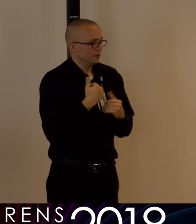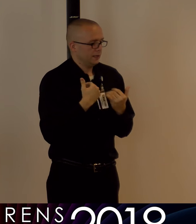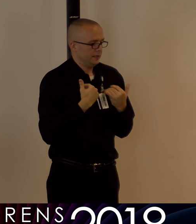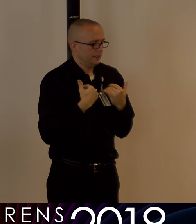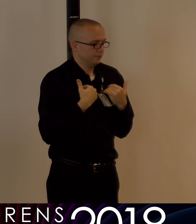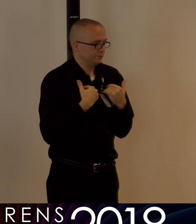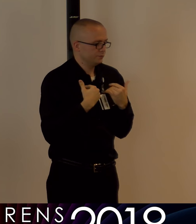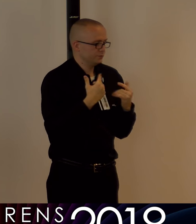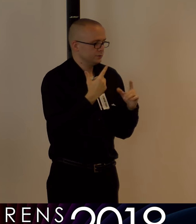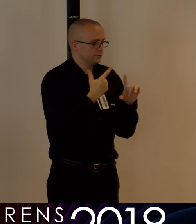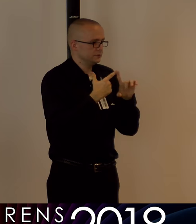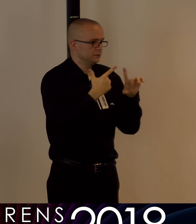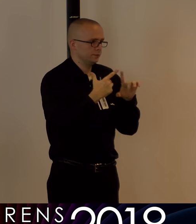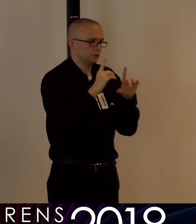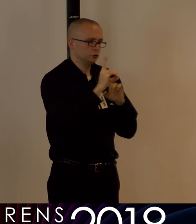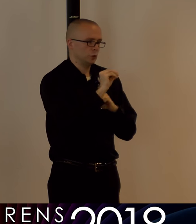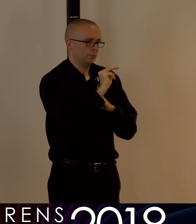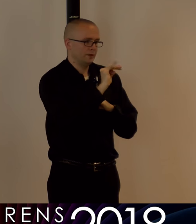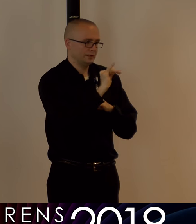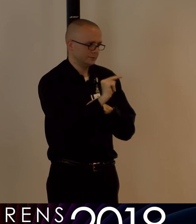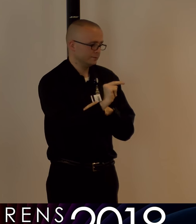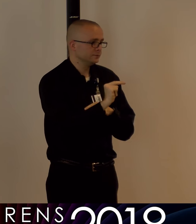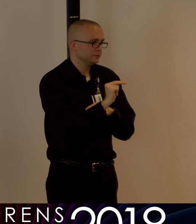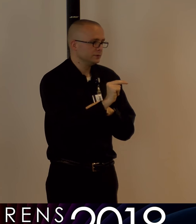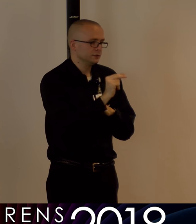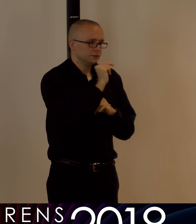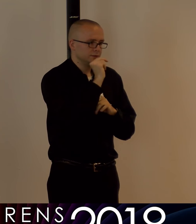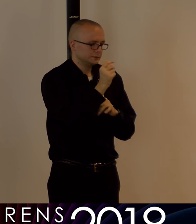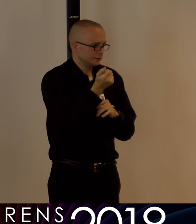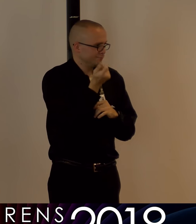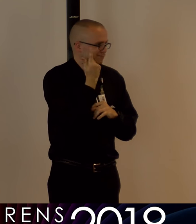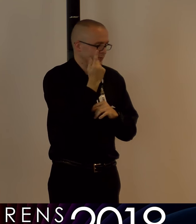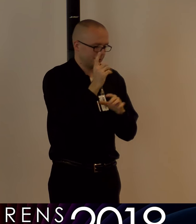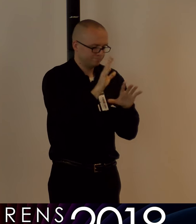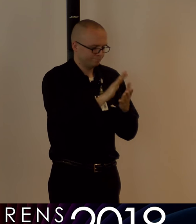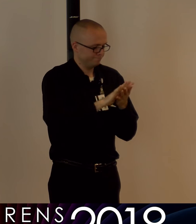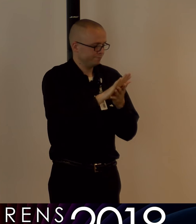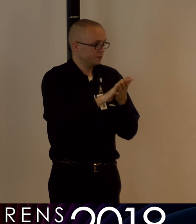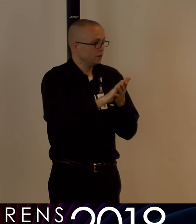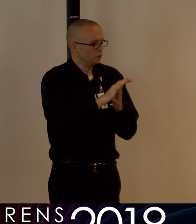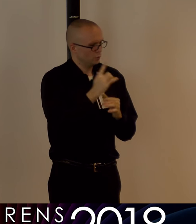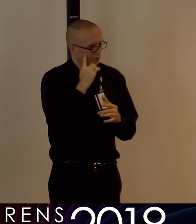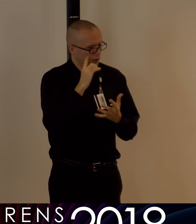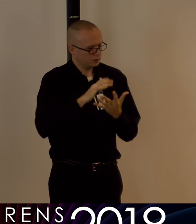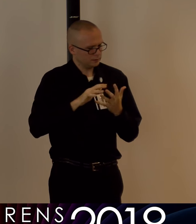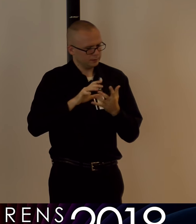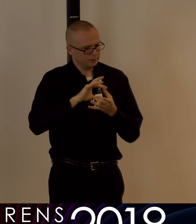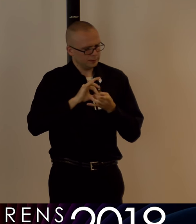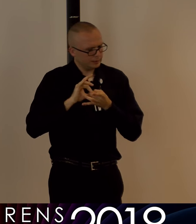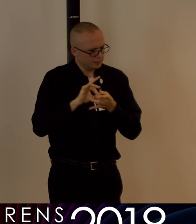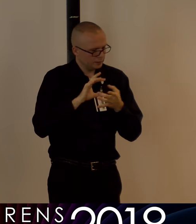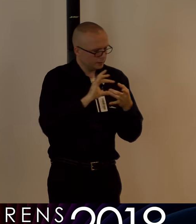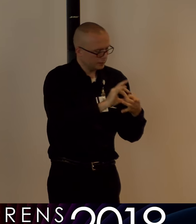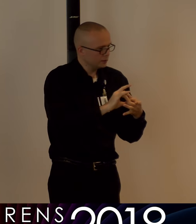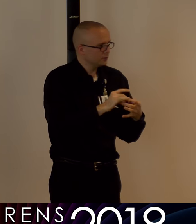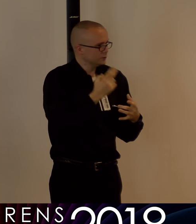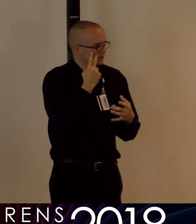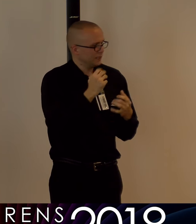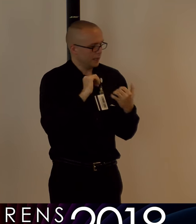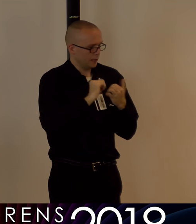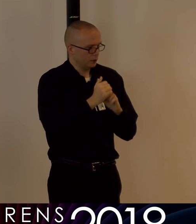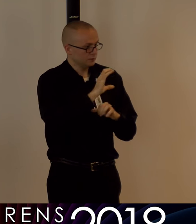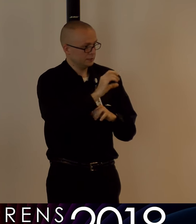and BRK domains. And those domains are not as well understood, but they're thought to mediate how CHD7 interacts with